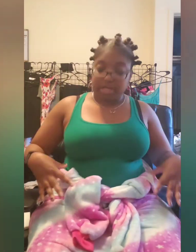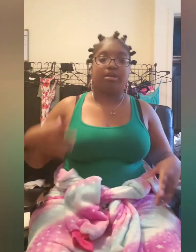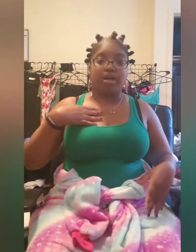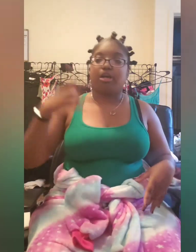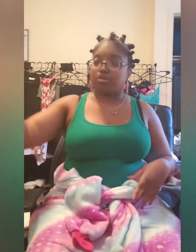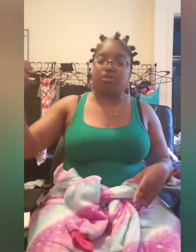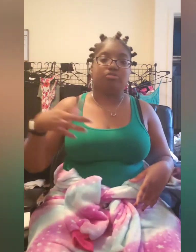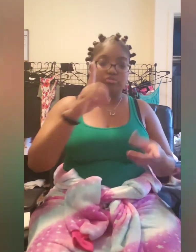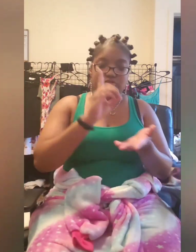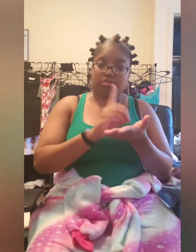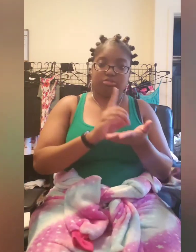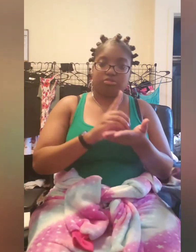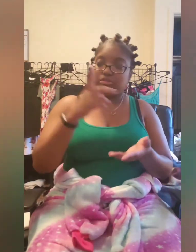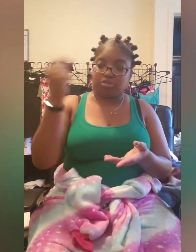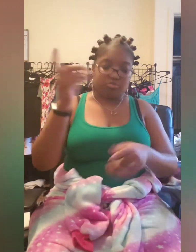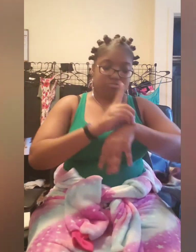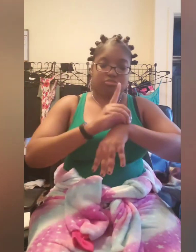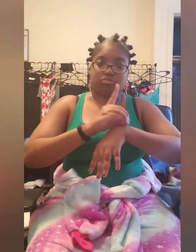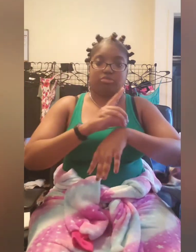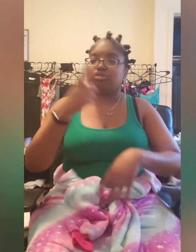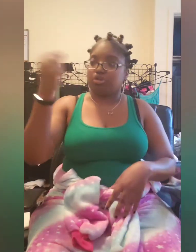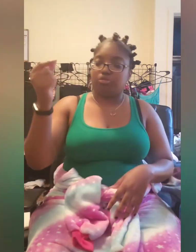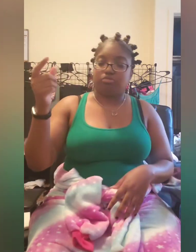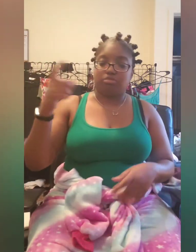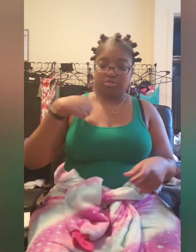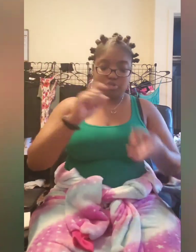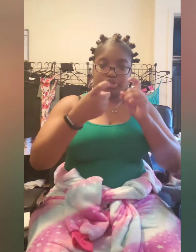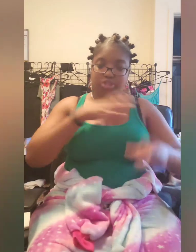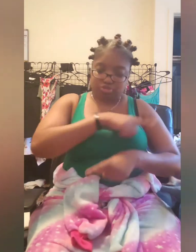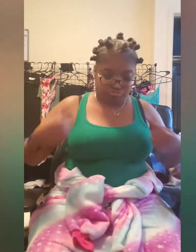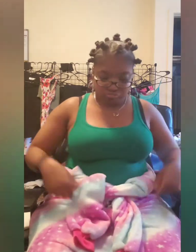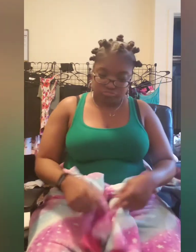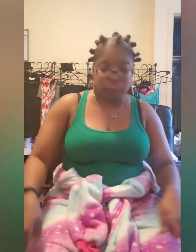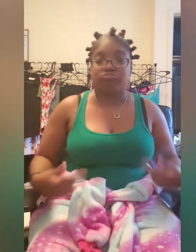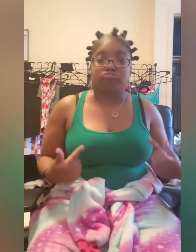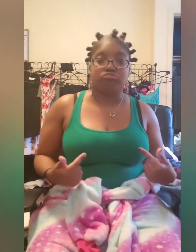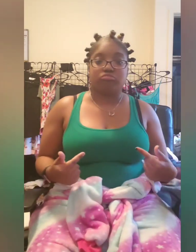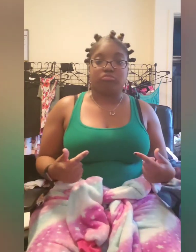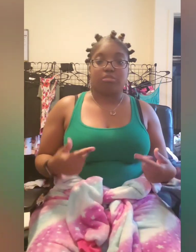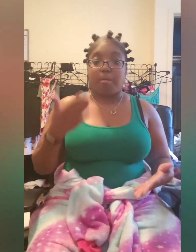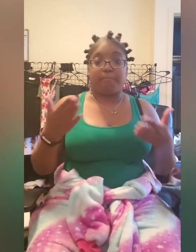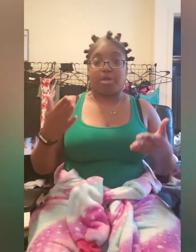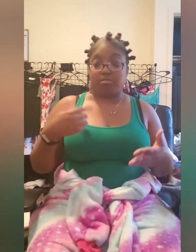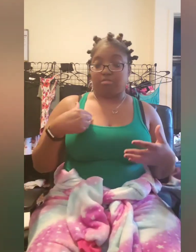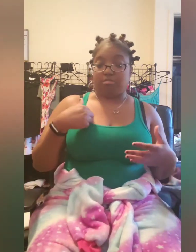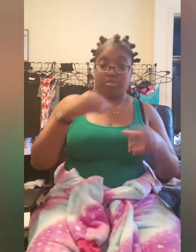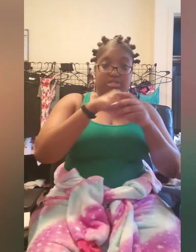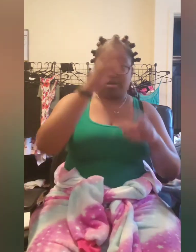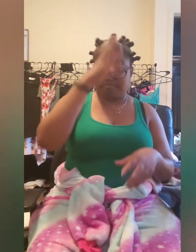typically seem to do is they go and they get on hormone pills or they go and get surgery.